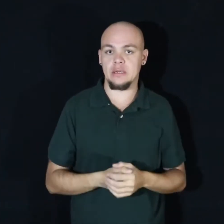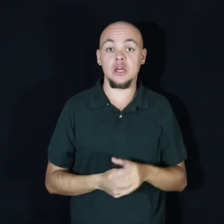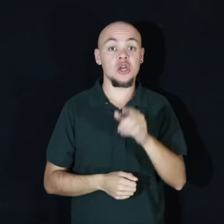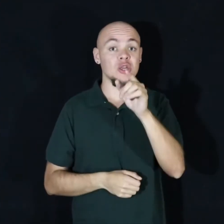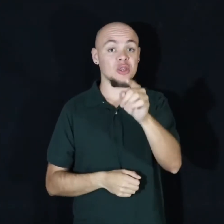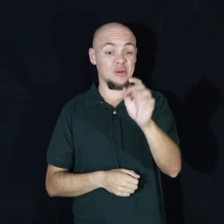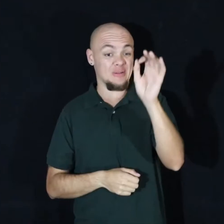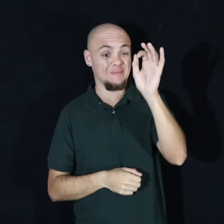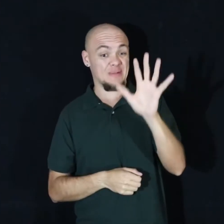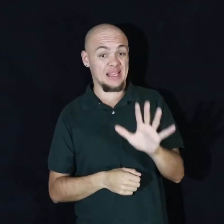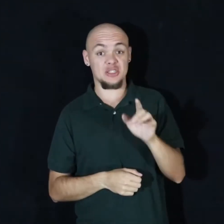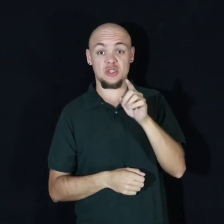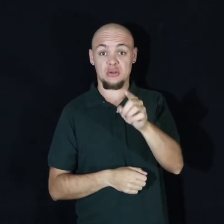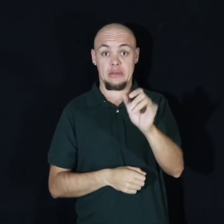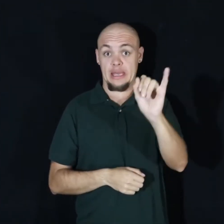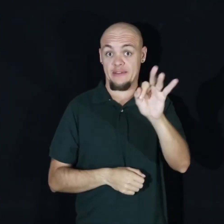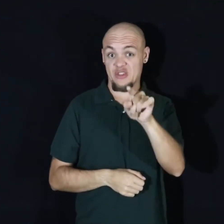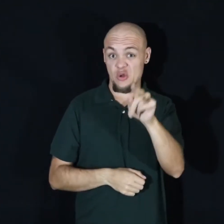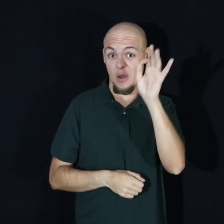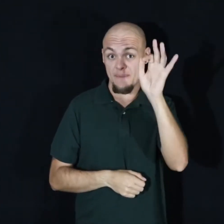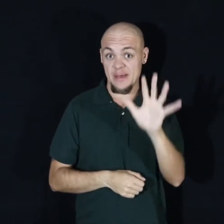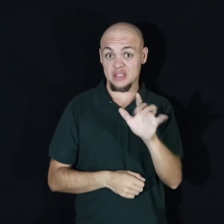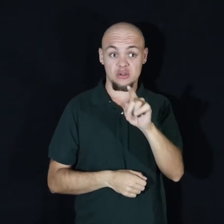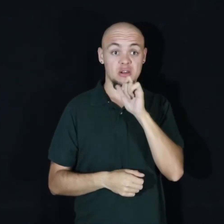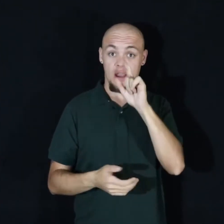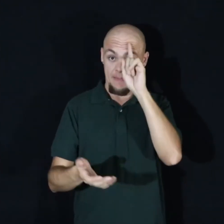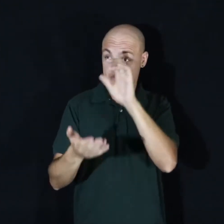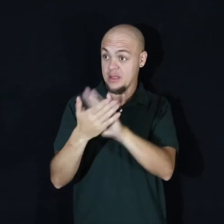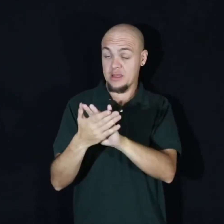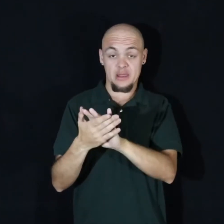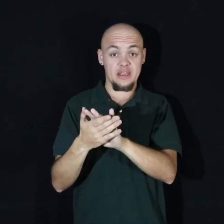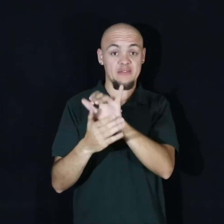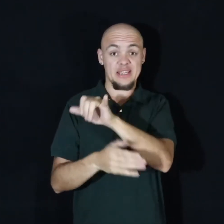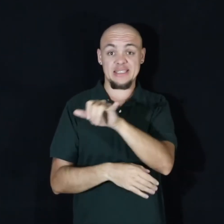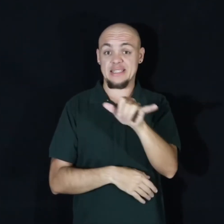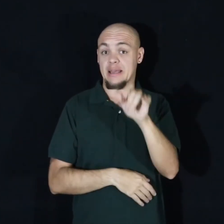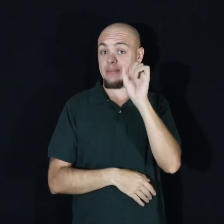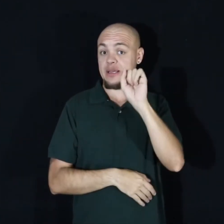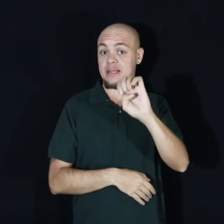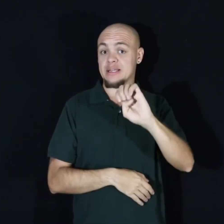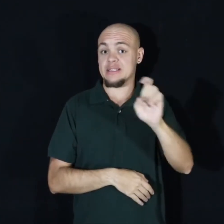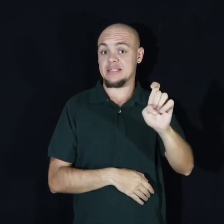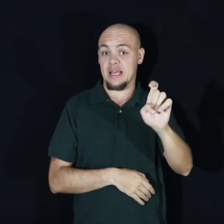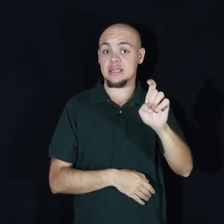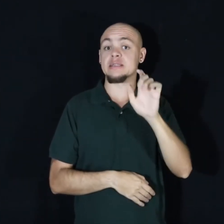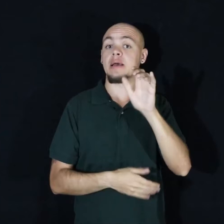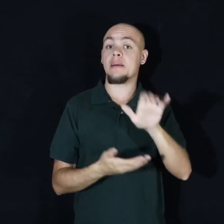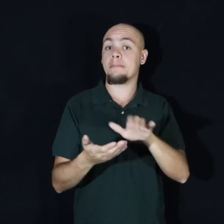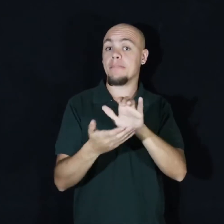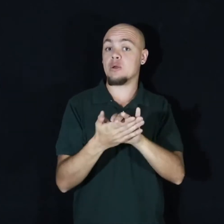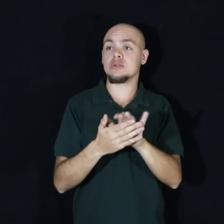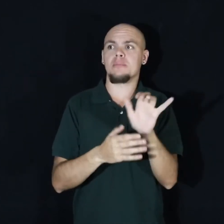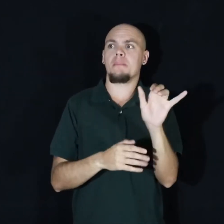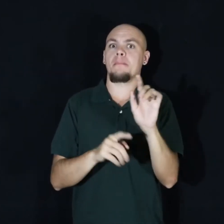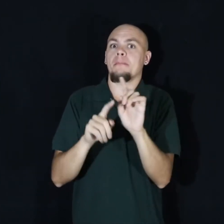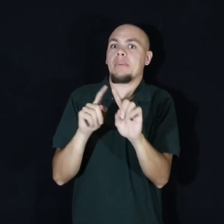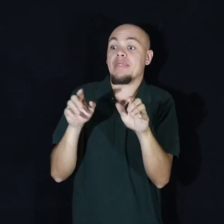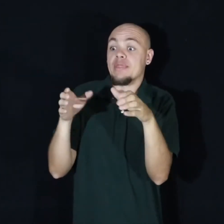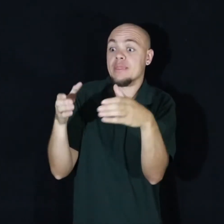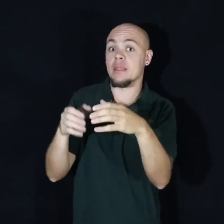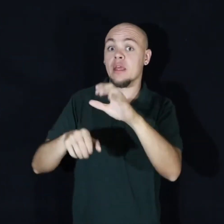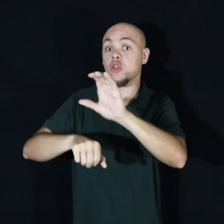that denomination. If you as a clergy person do not believe in performing same-sex marriages and yet